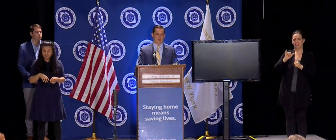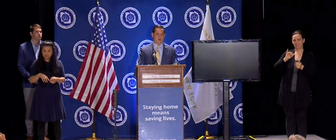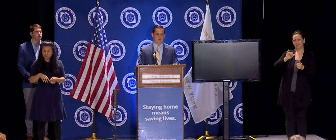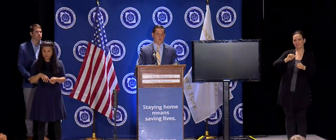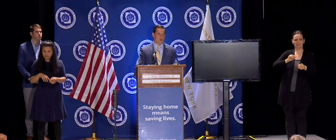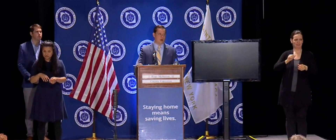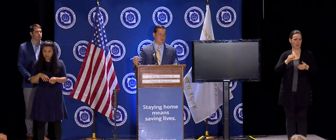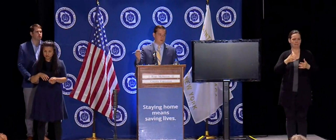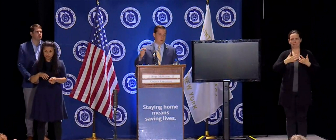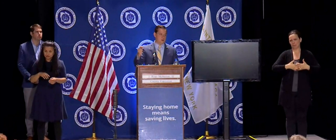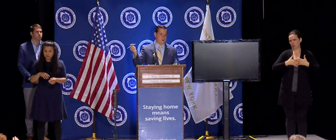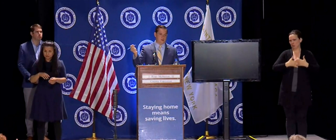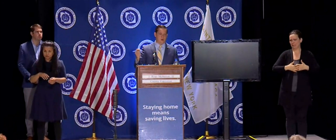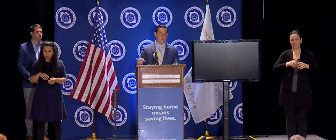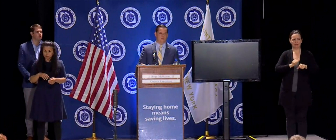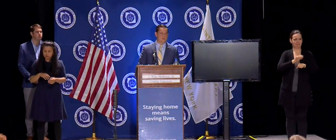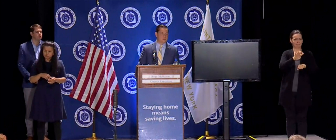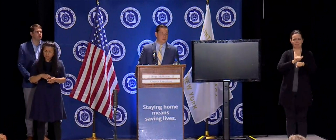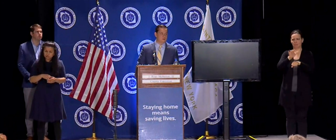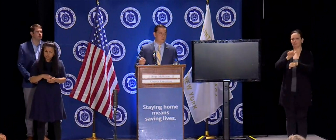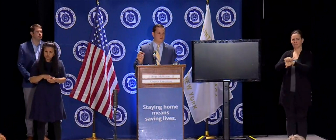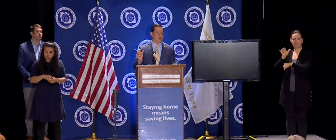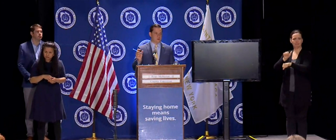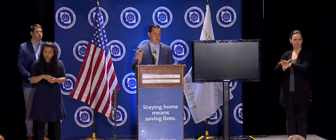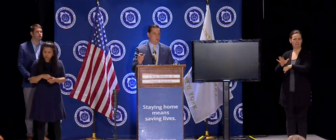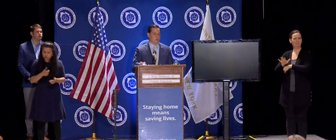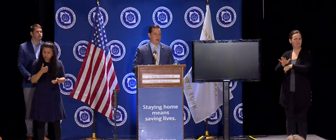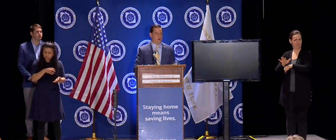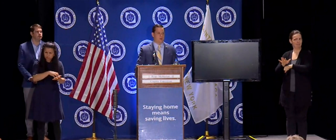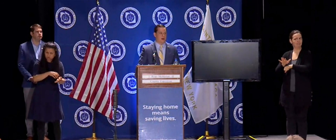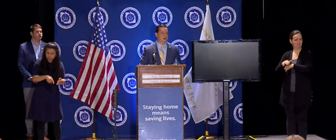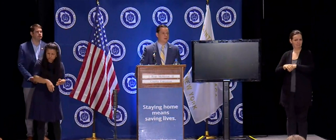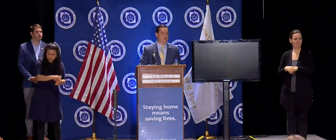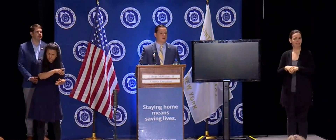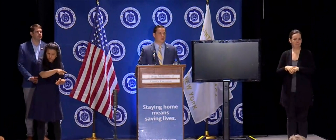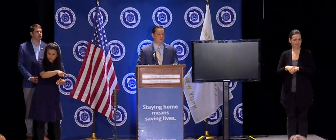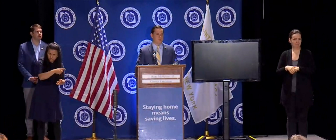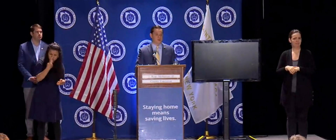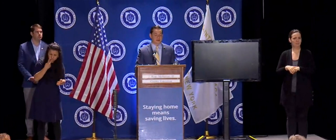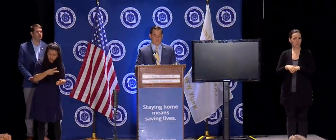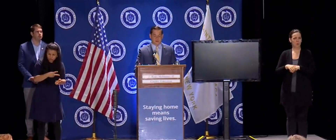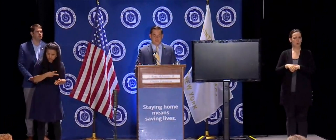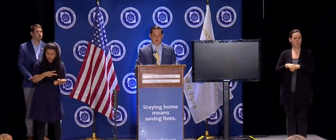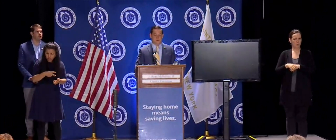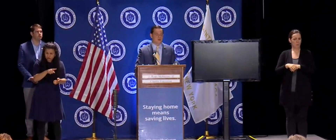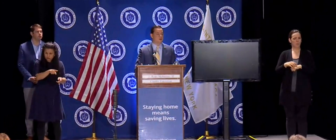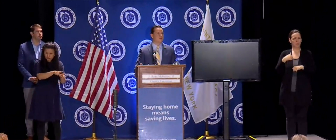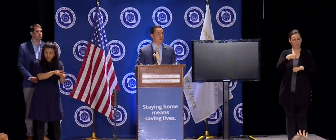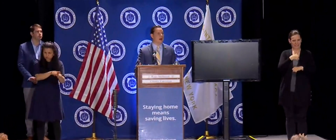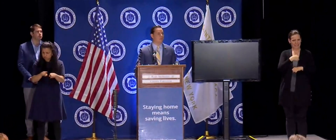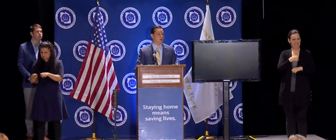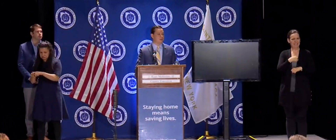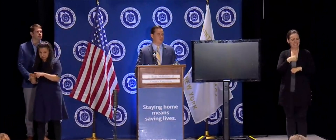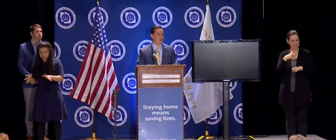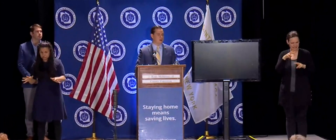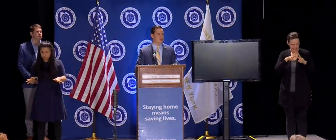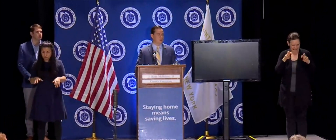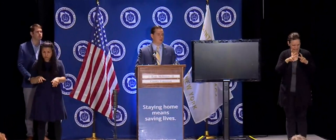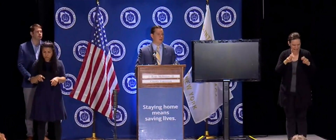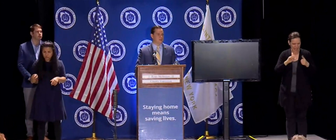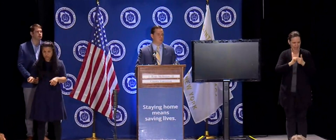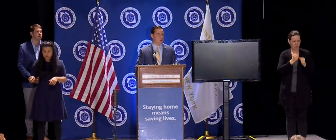some of the regulators were offered to go see it from a fire standpoint. I know that. But there's nothing operating